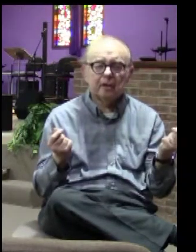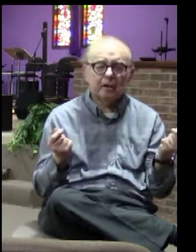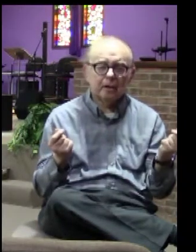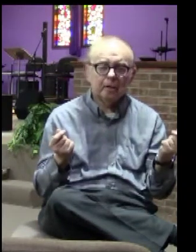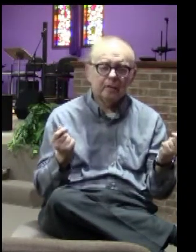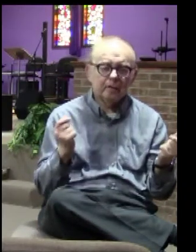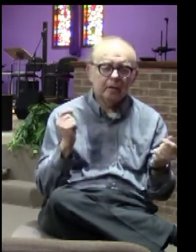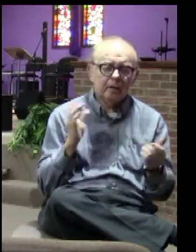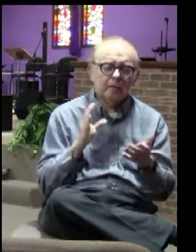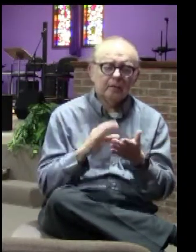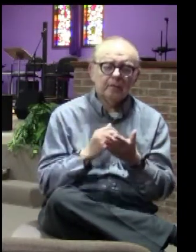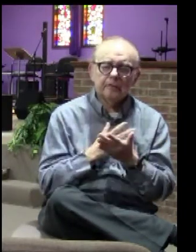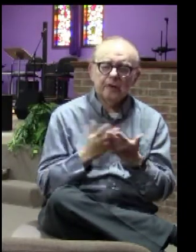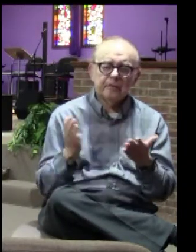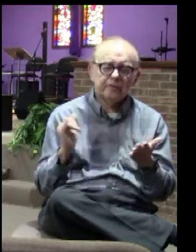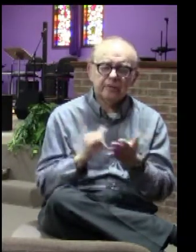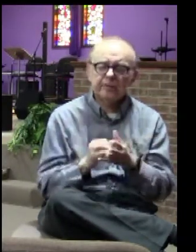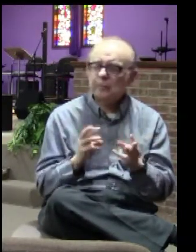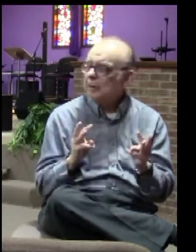Have you ever found yourself this way?